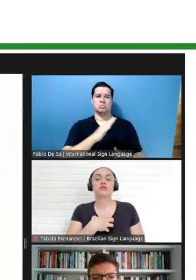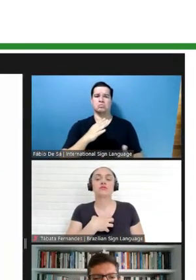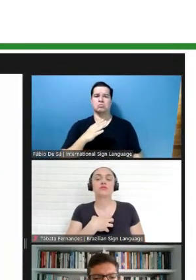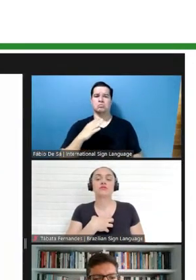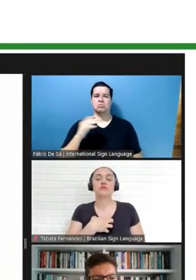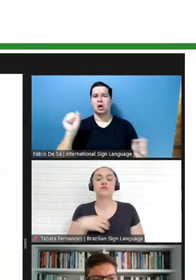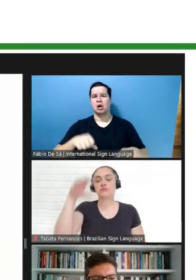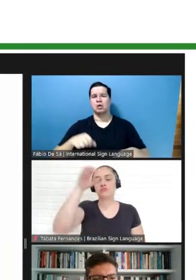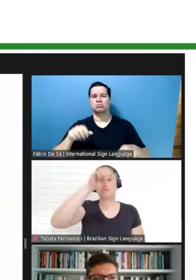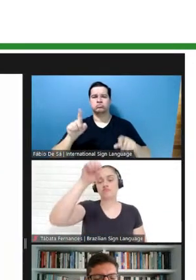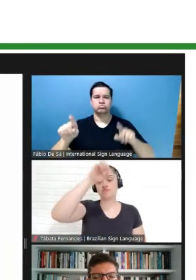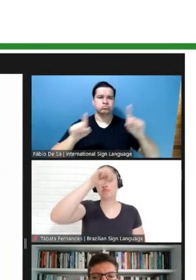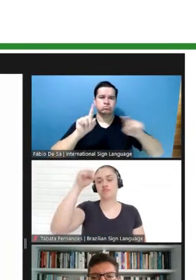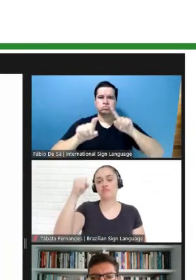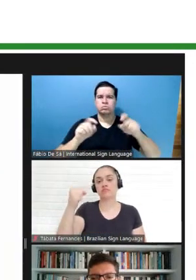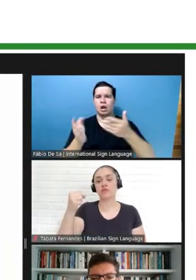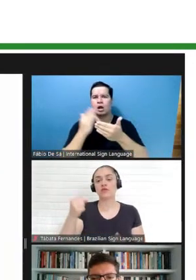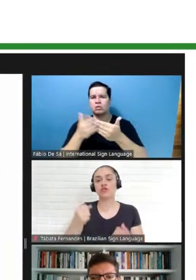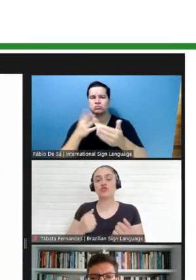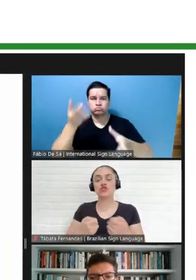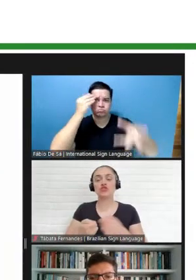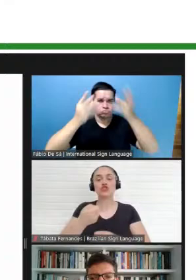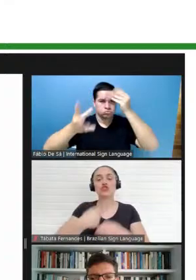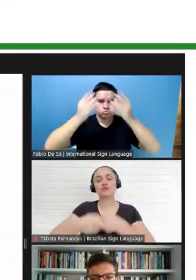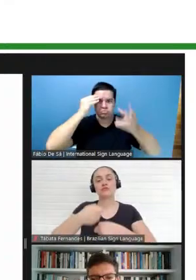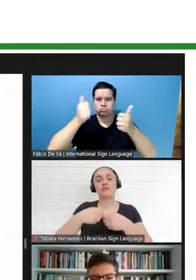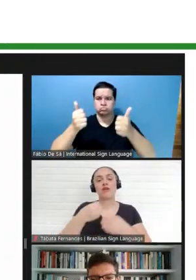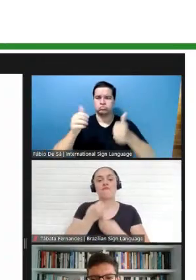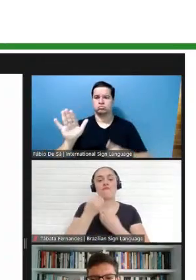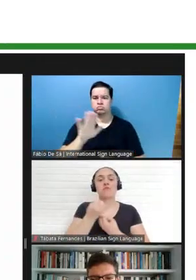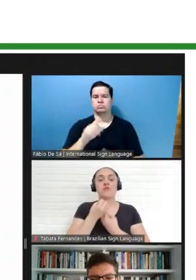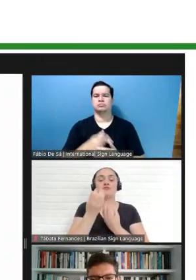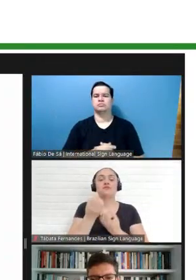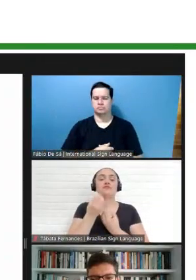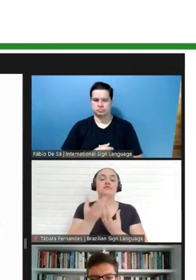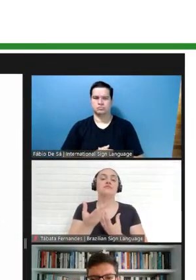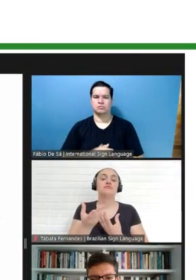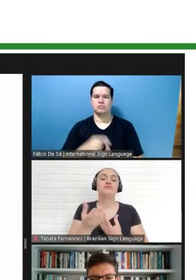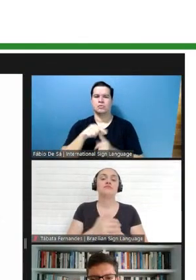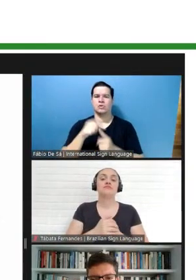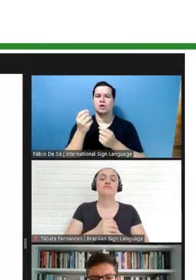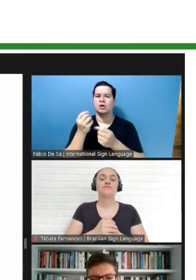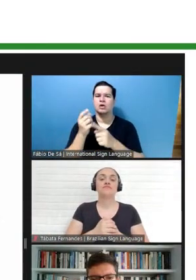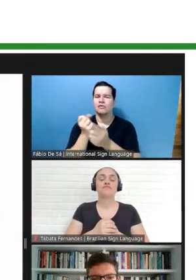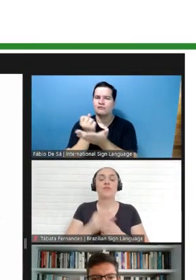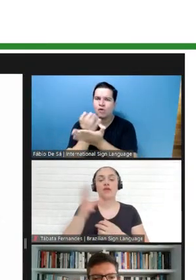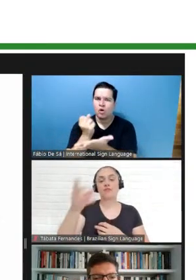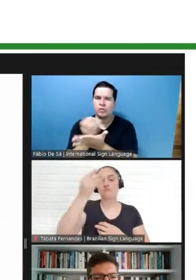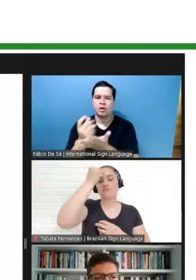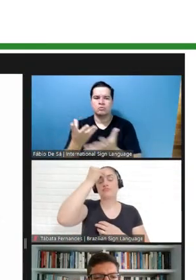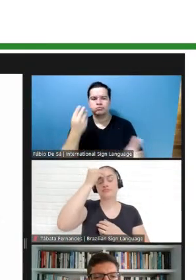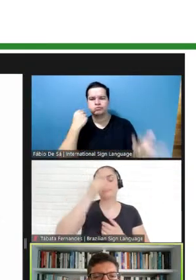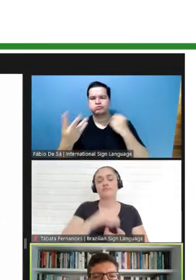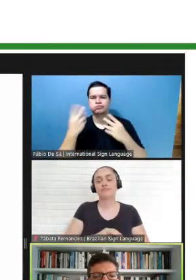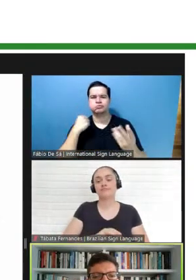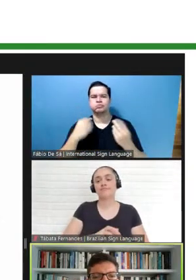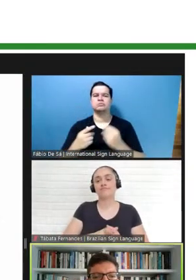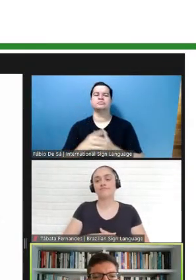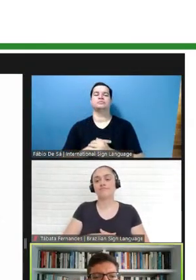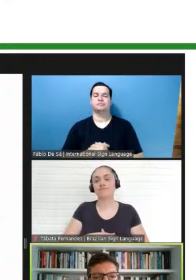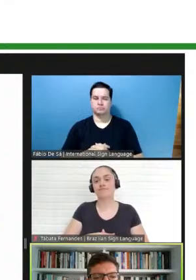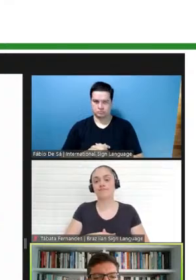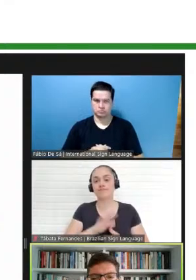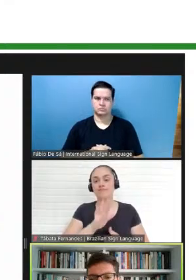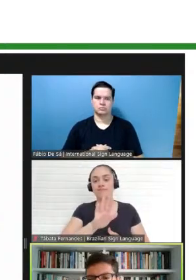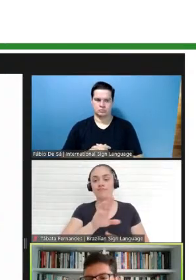manage the taking in of information, making sense of that and comprehending it. And then finally, Bill,